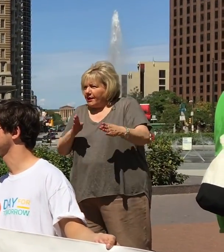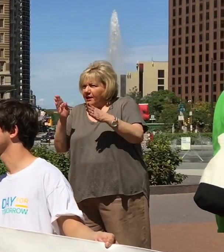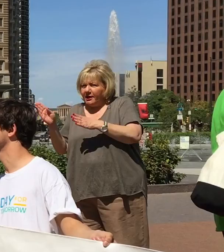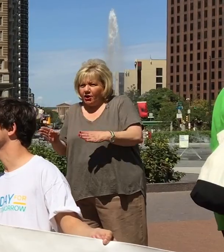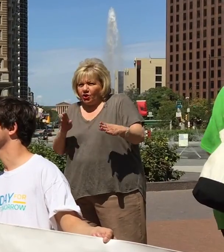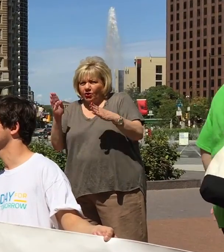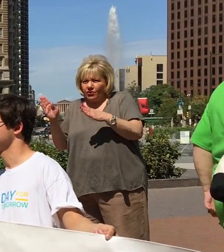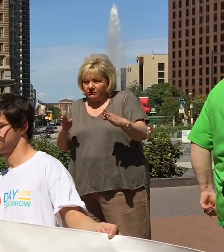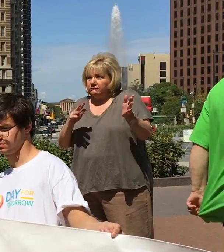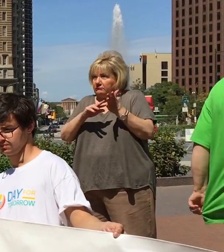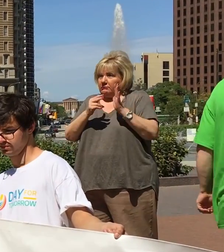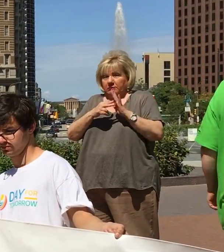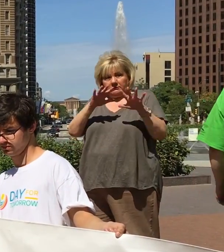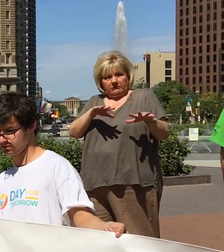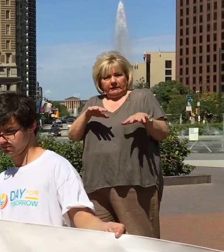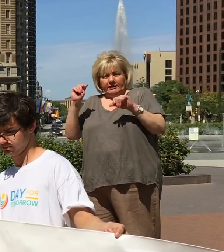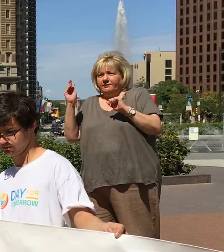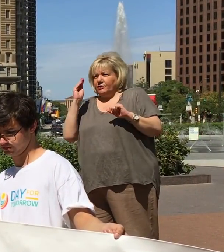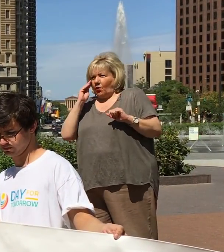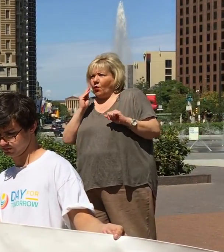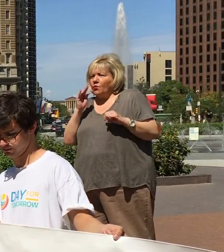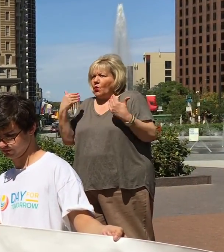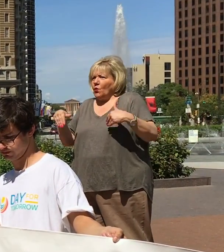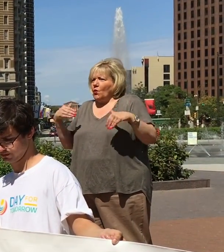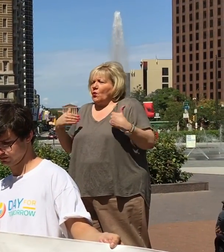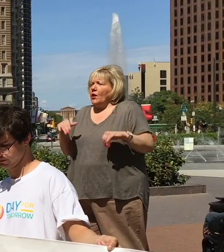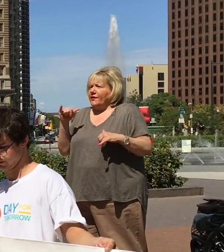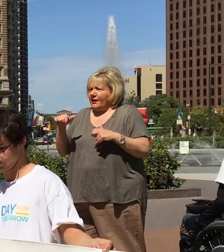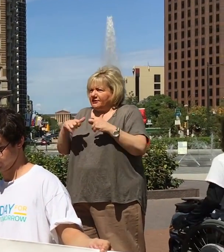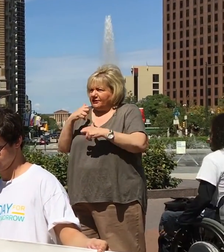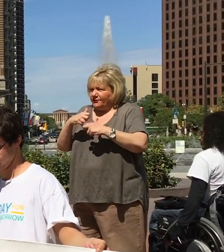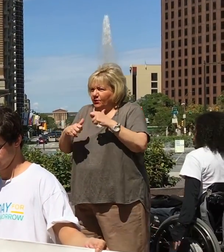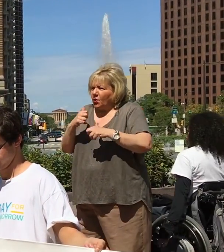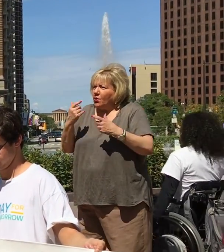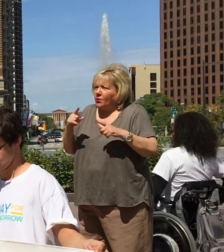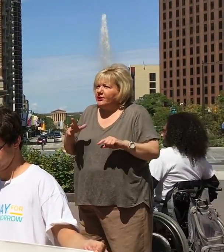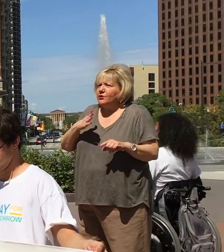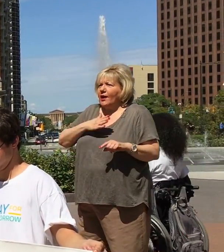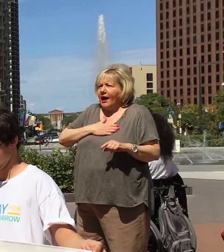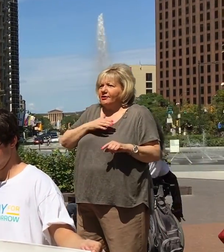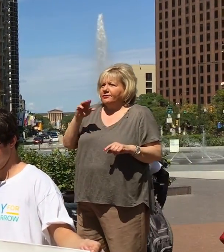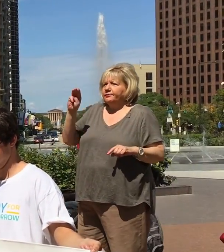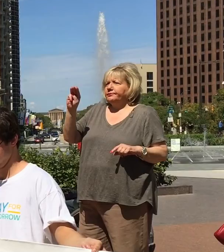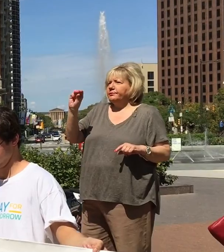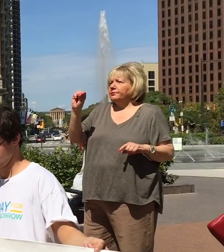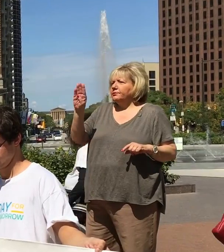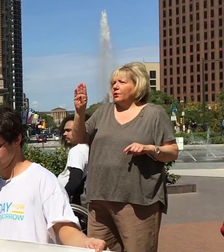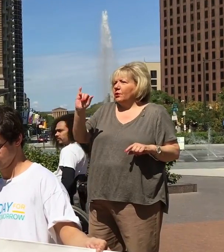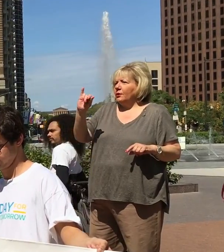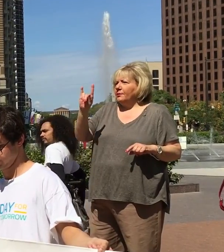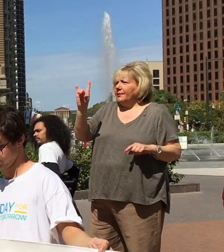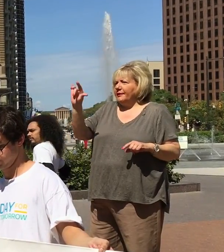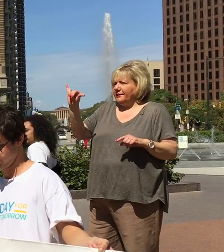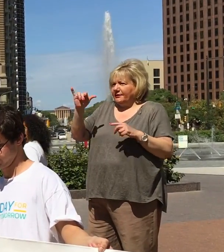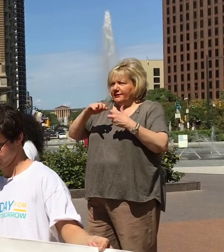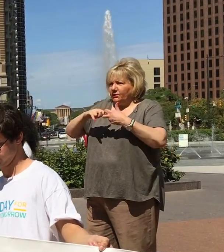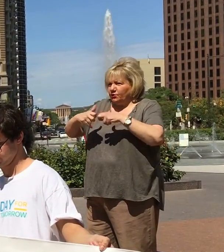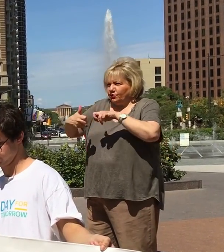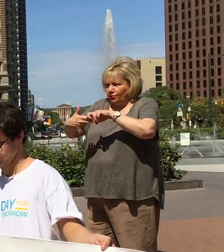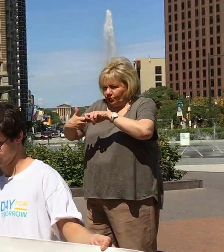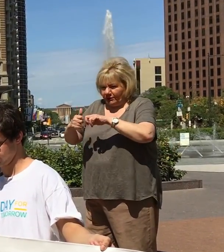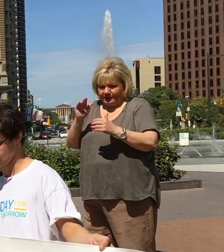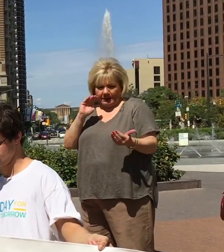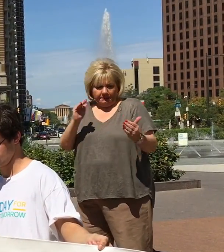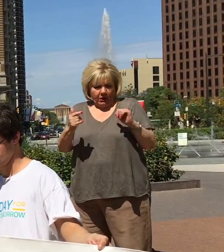leaving your home. Leaving your home is much more difficult if you have a mobility impairment or if you need help than it is if